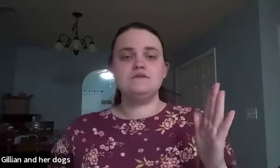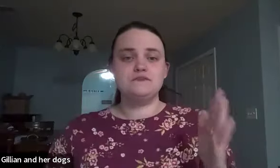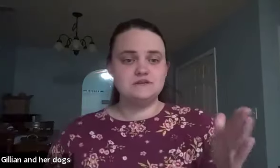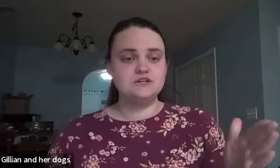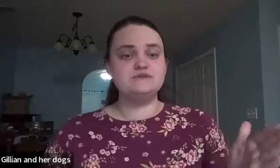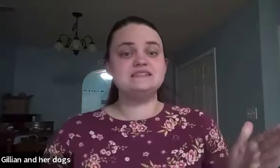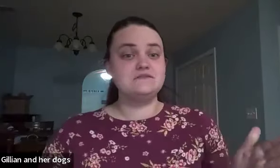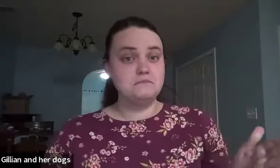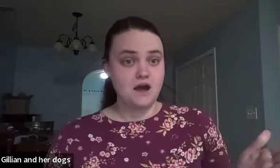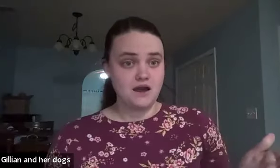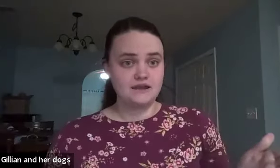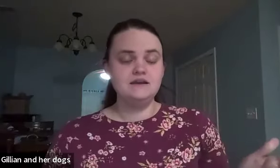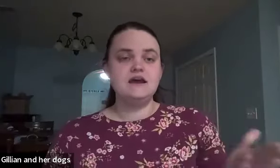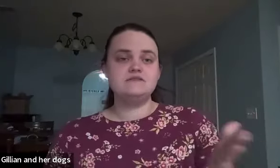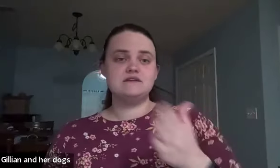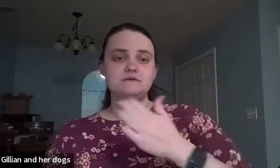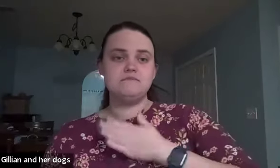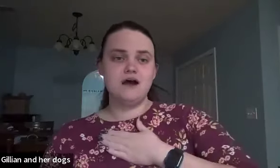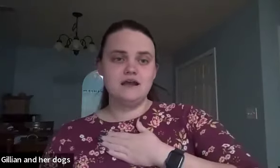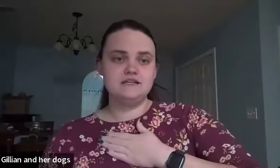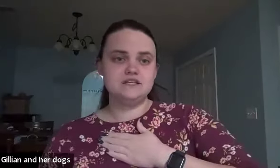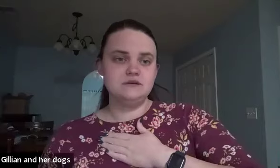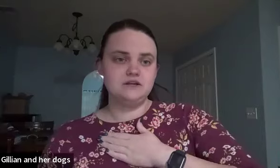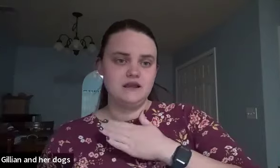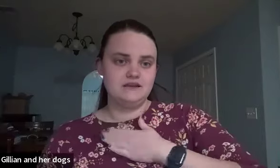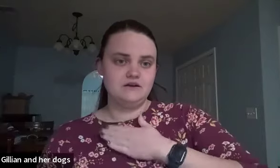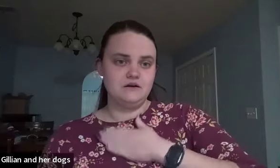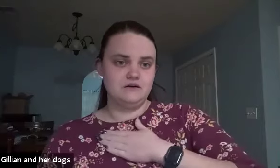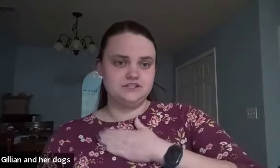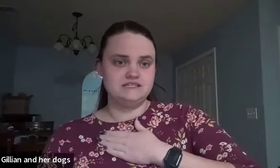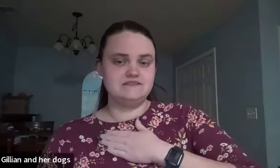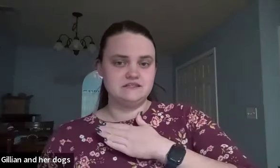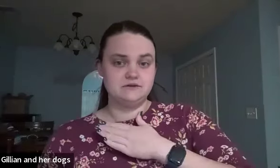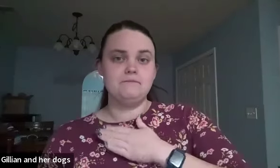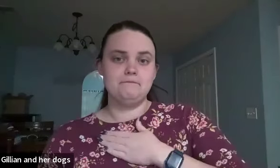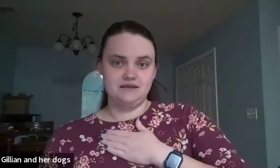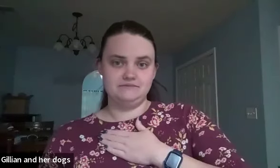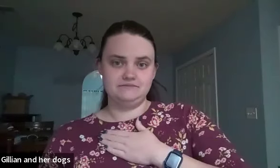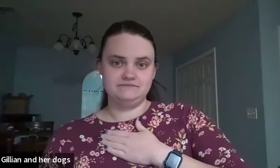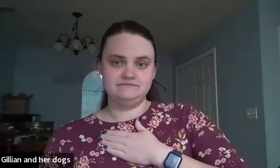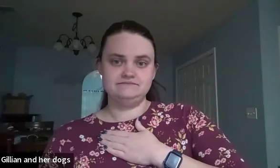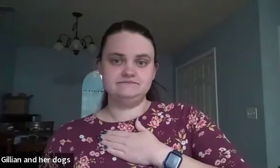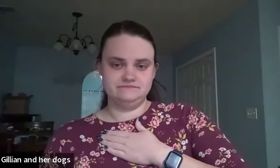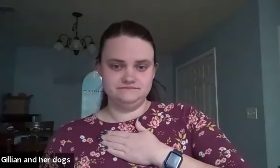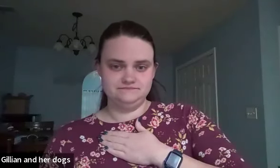the first sign we're gonna do is the sign for my, and the sign for mine is gonna be your hand on your chest in the center, my.